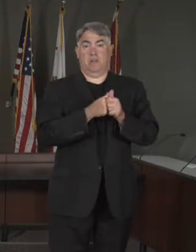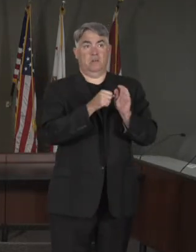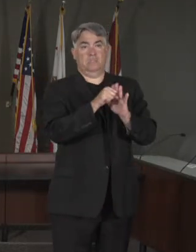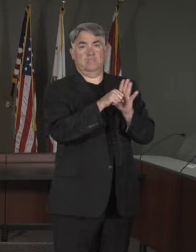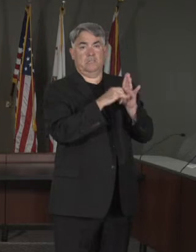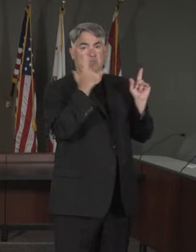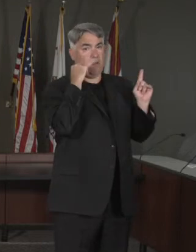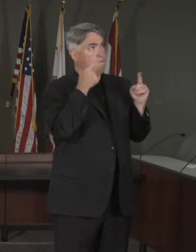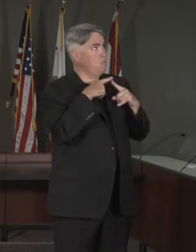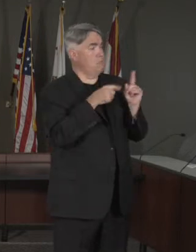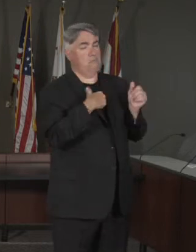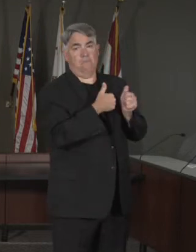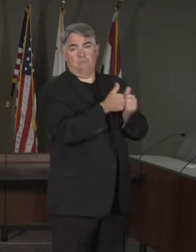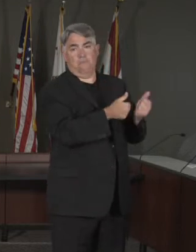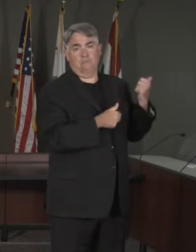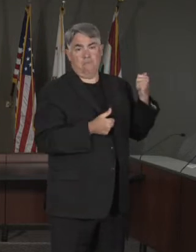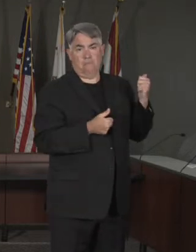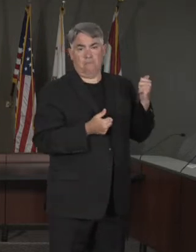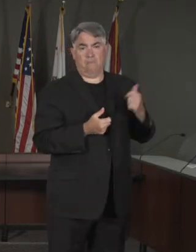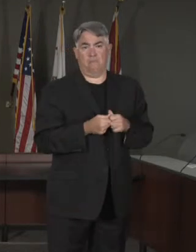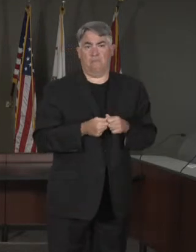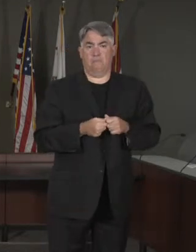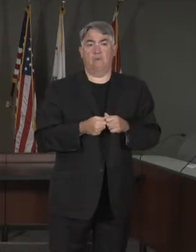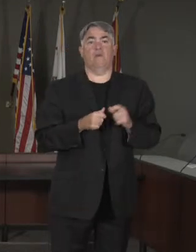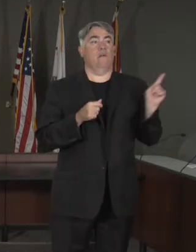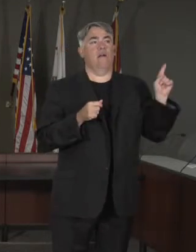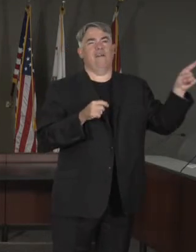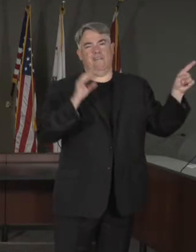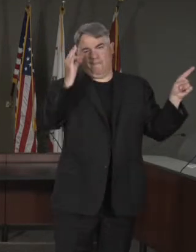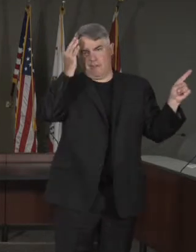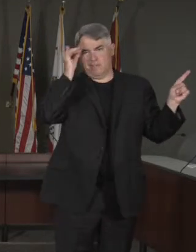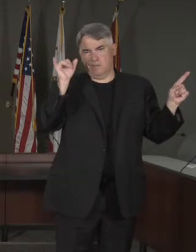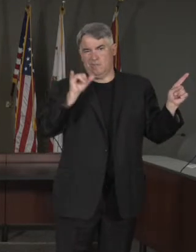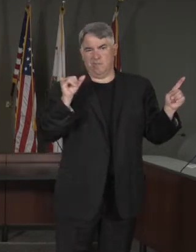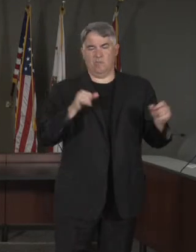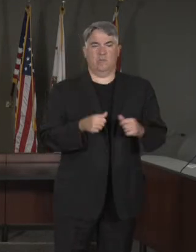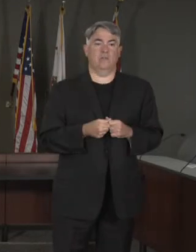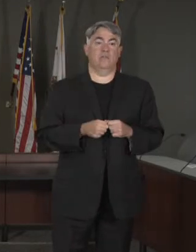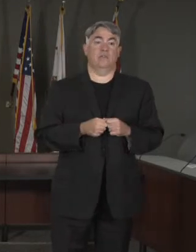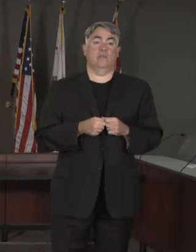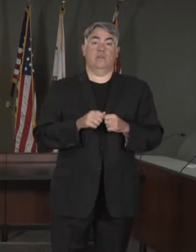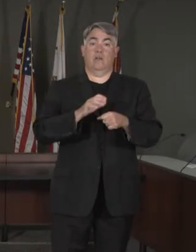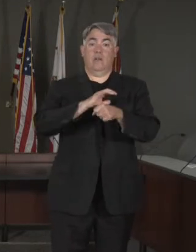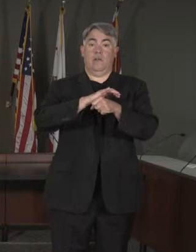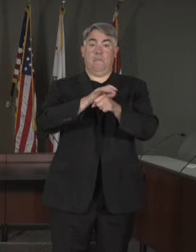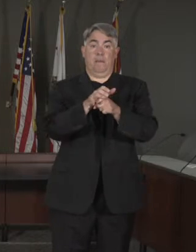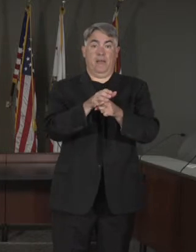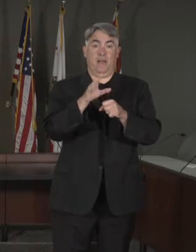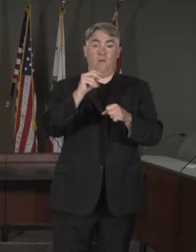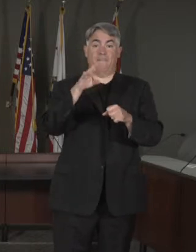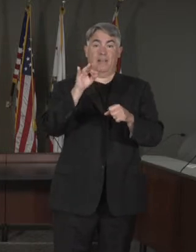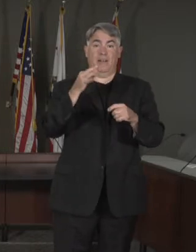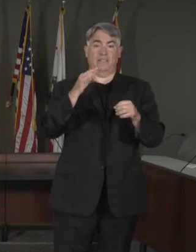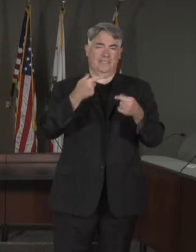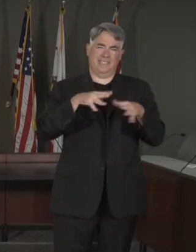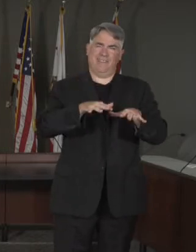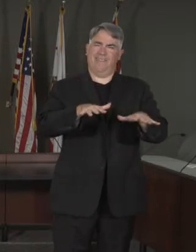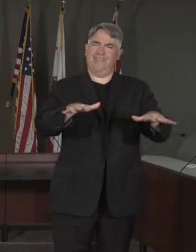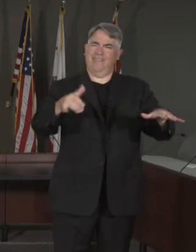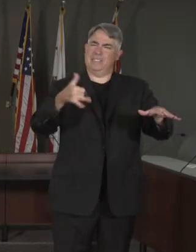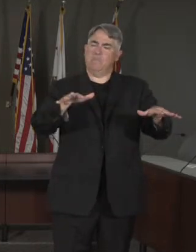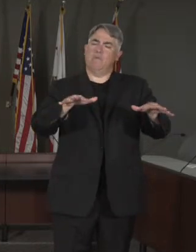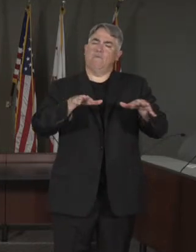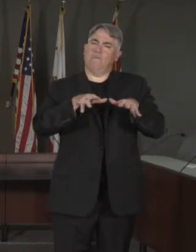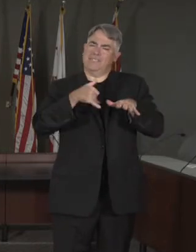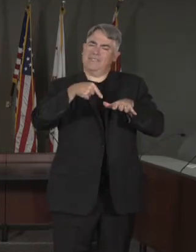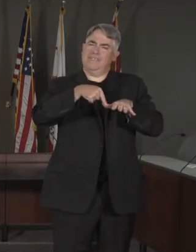local emergency in place. The pandemic is not over. June 15th is not the